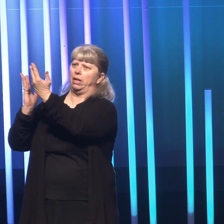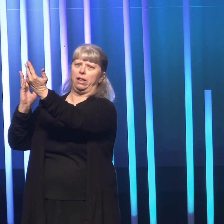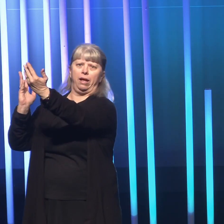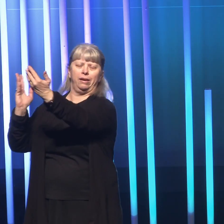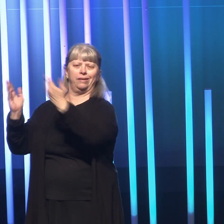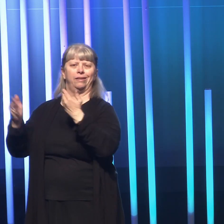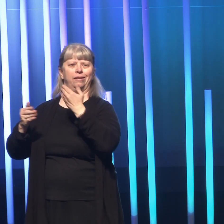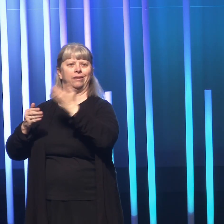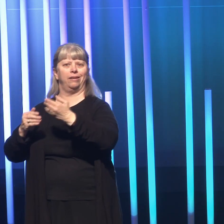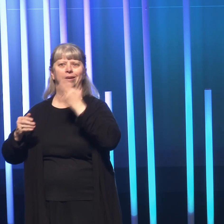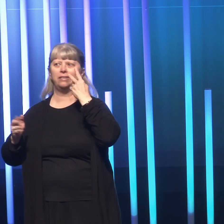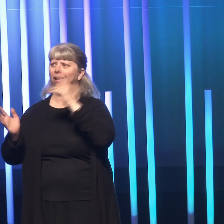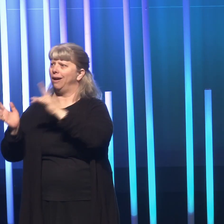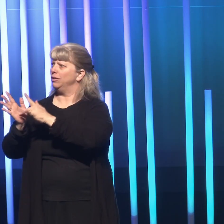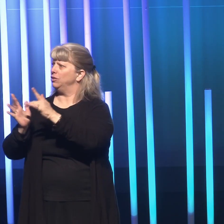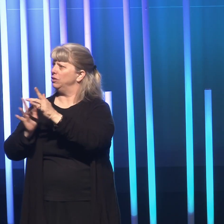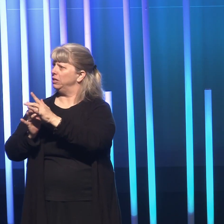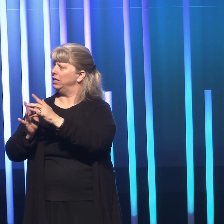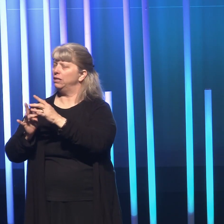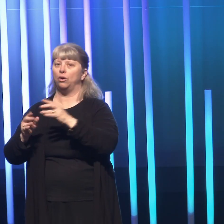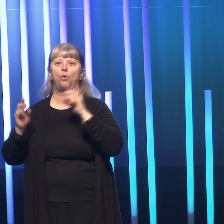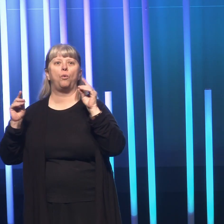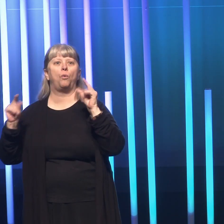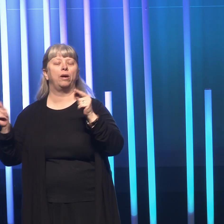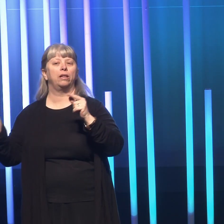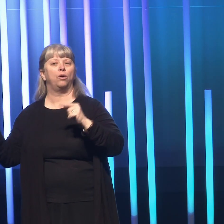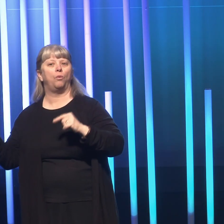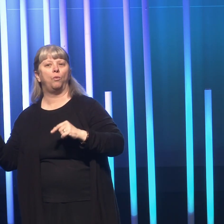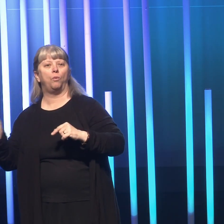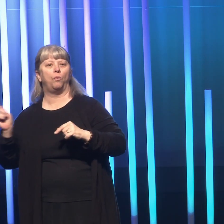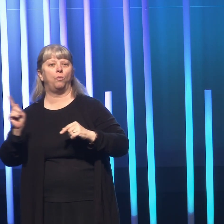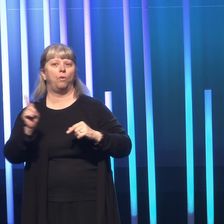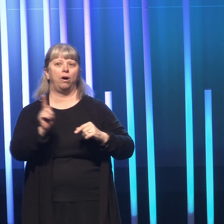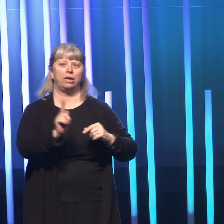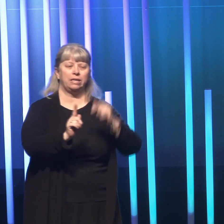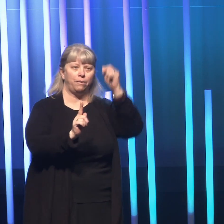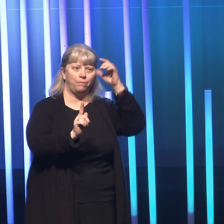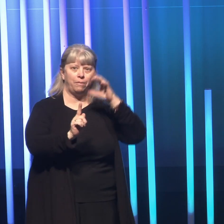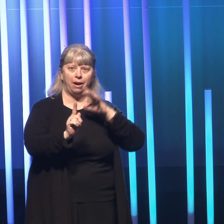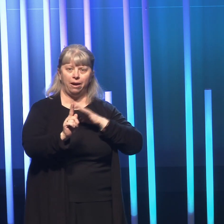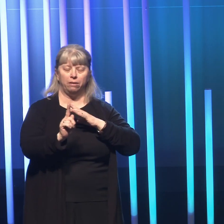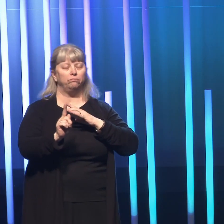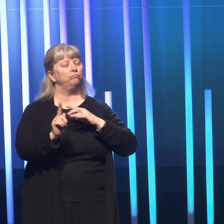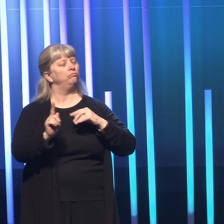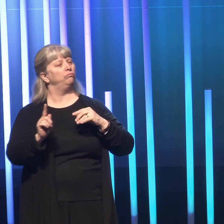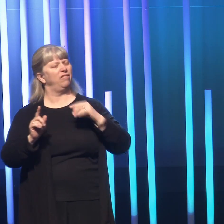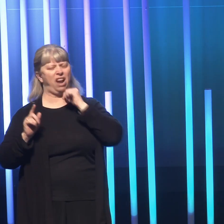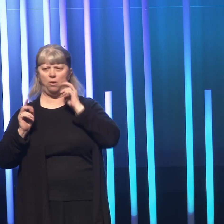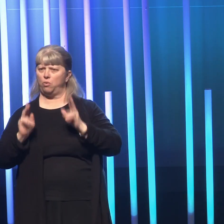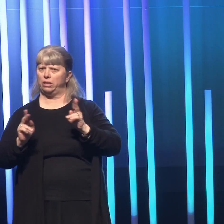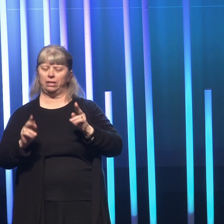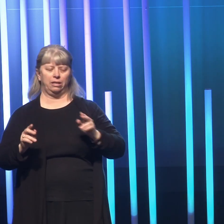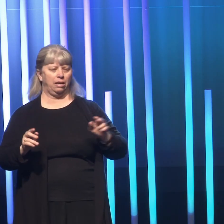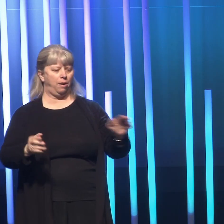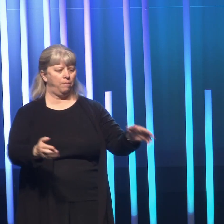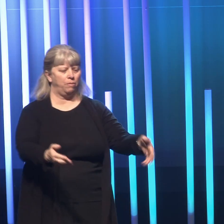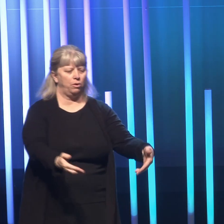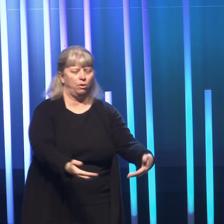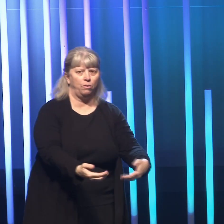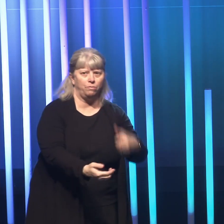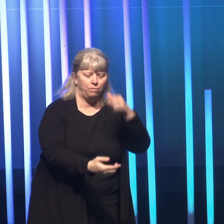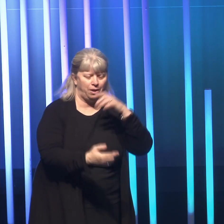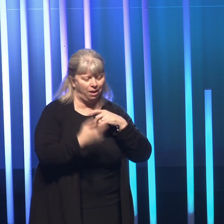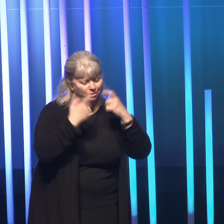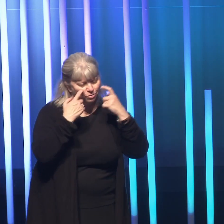I saw Jesus swiftly walking towards the man, not rushing. He bent down over the man